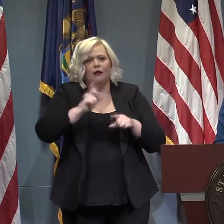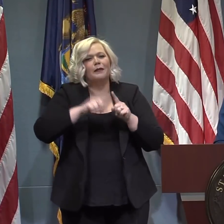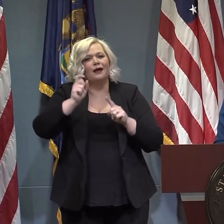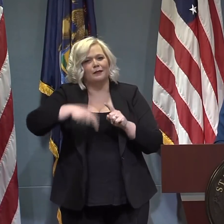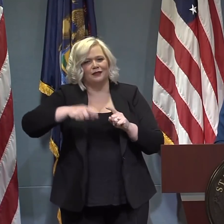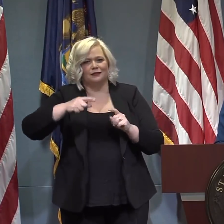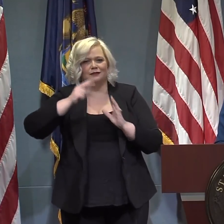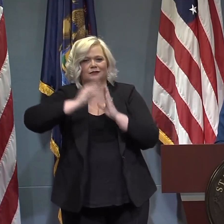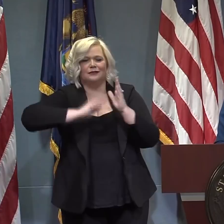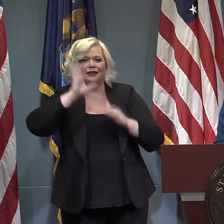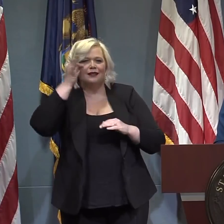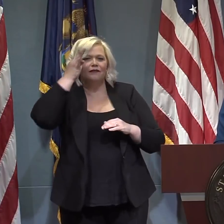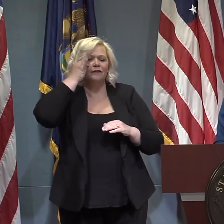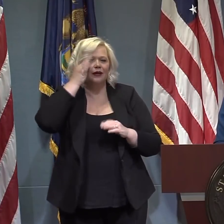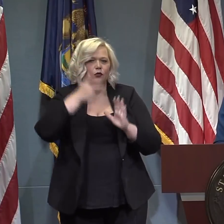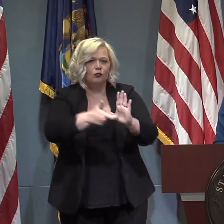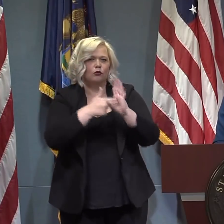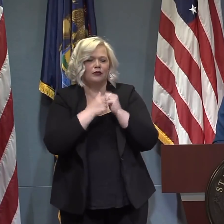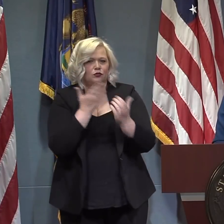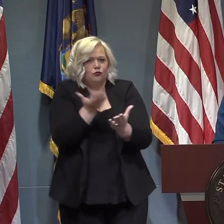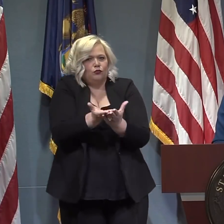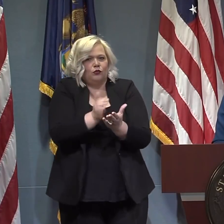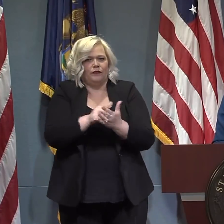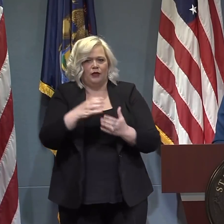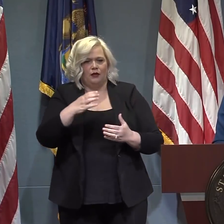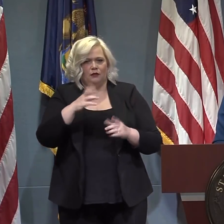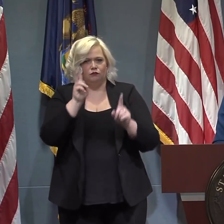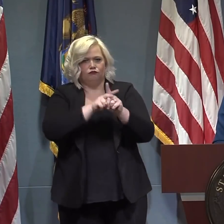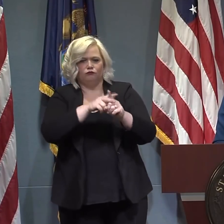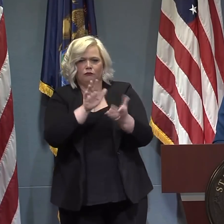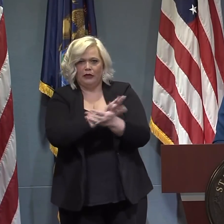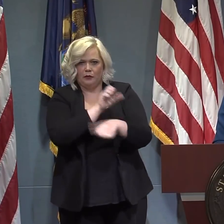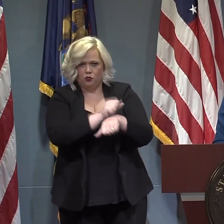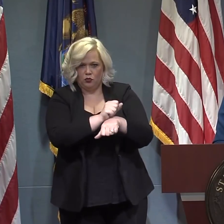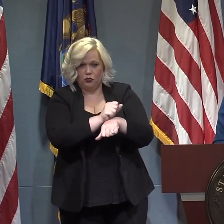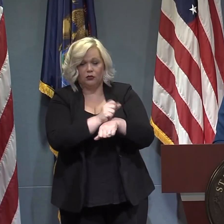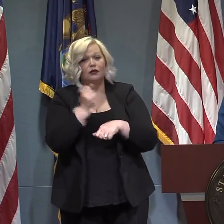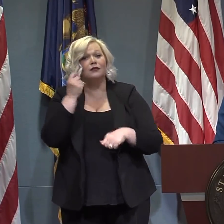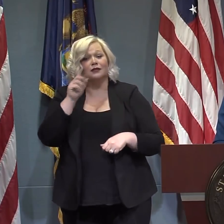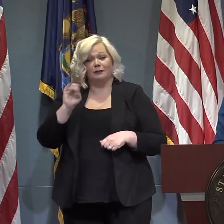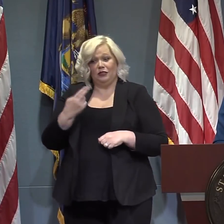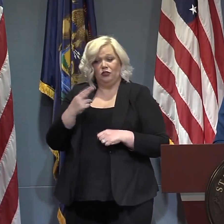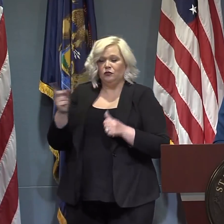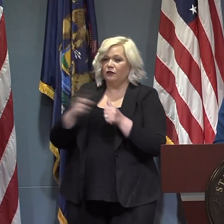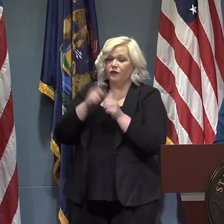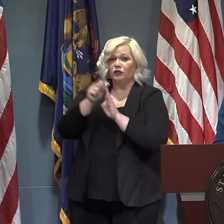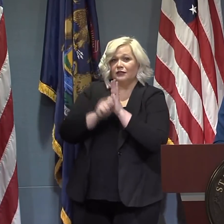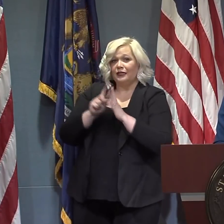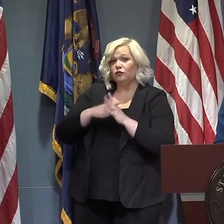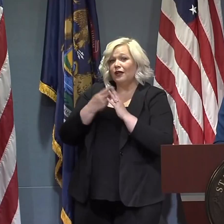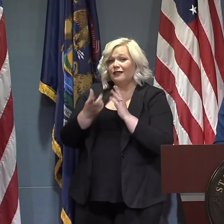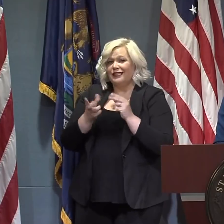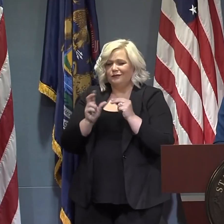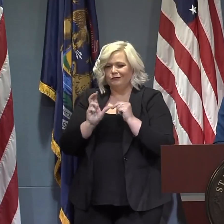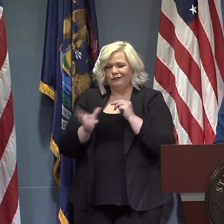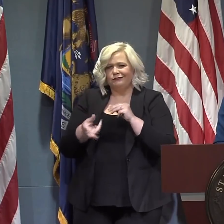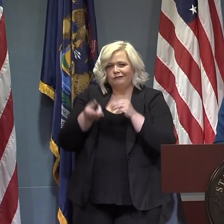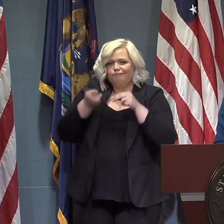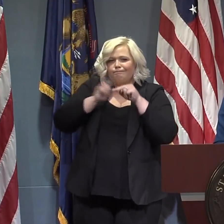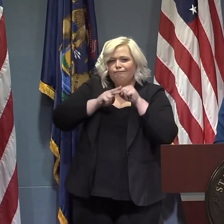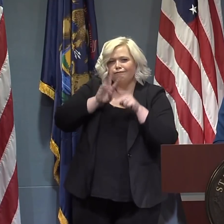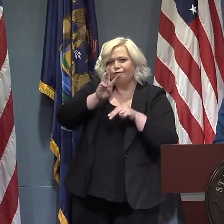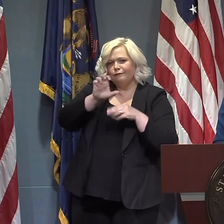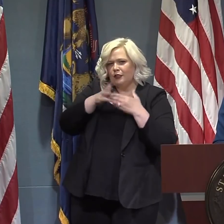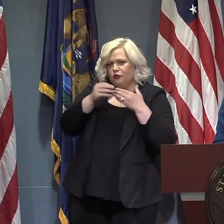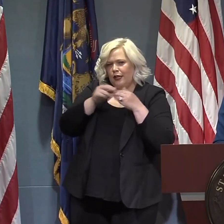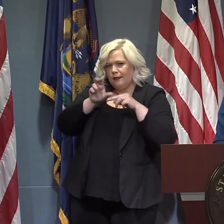federal requirement to certify their claim. Michigan was one of the first states to begin the additional $600 federal